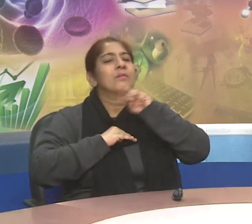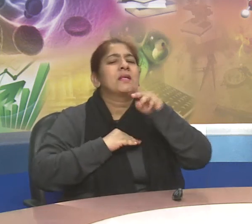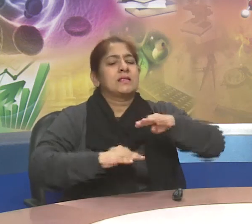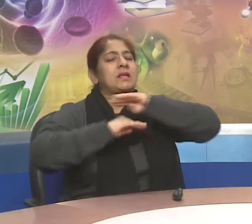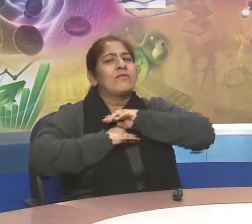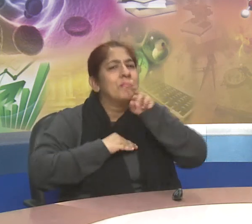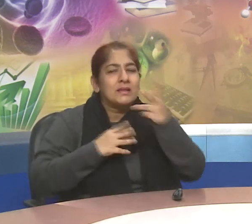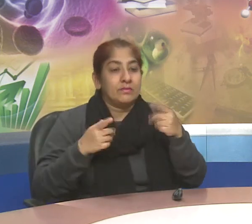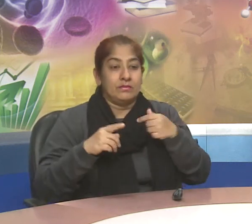Sufficiency,